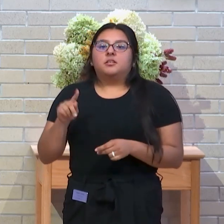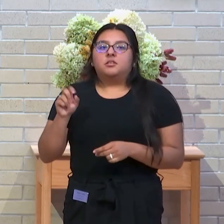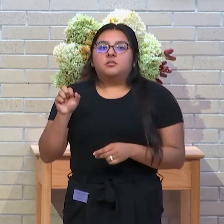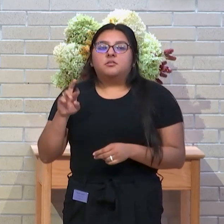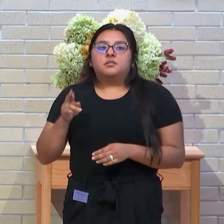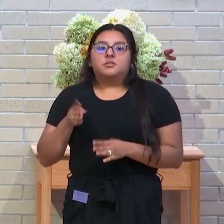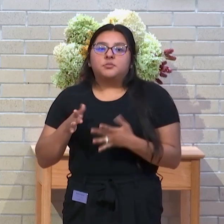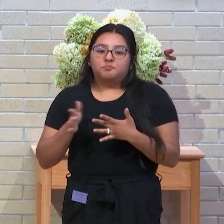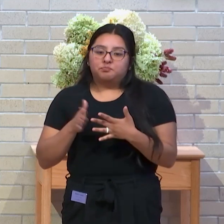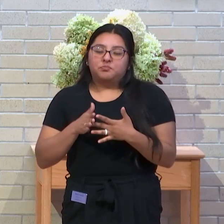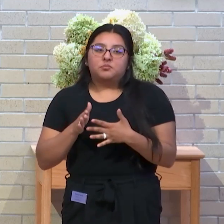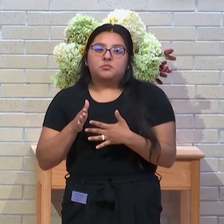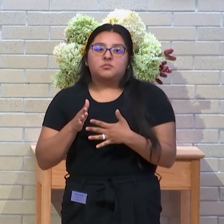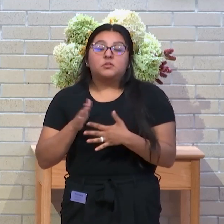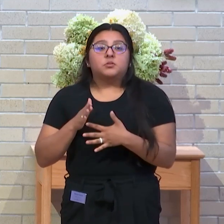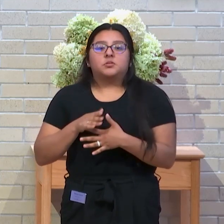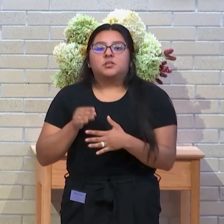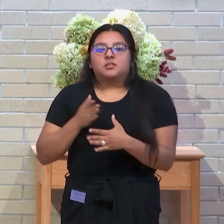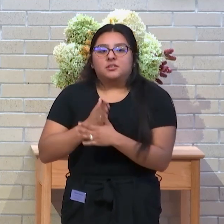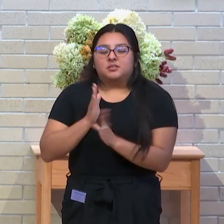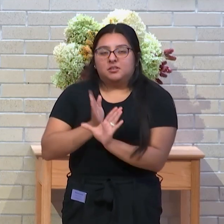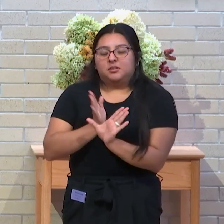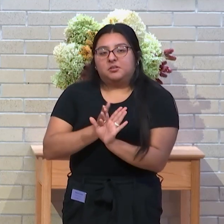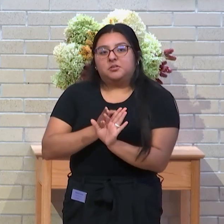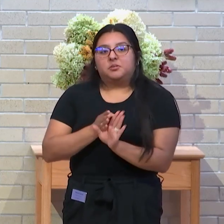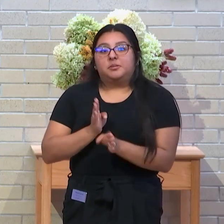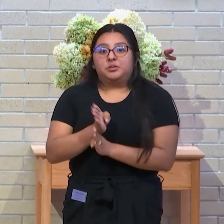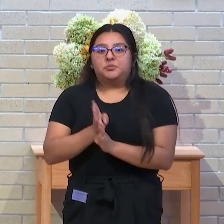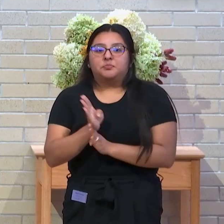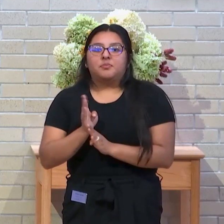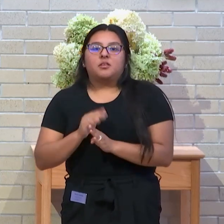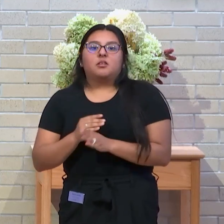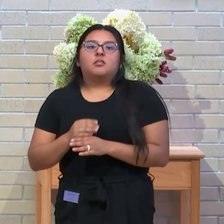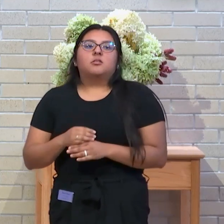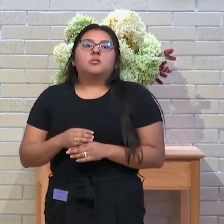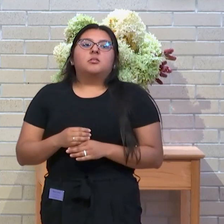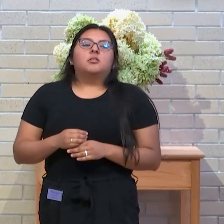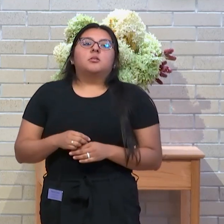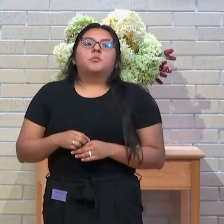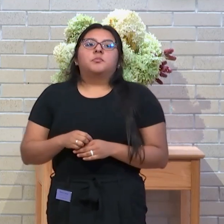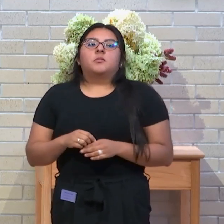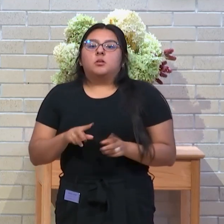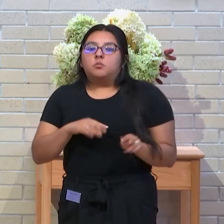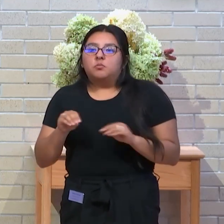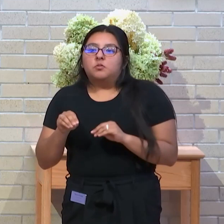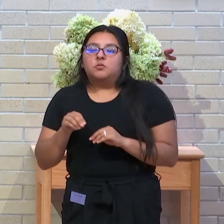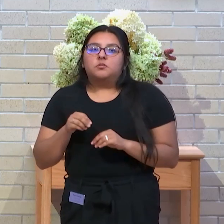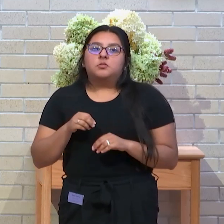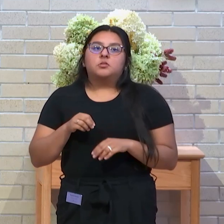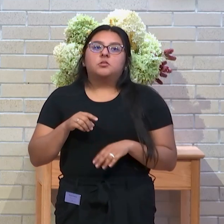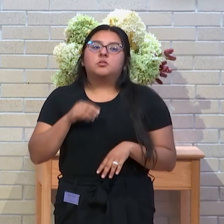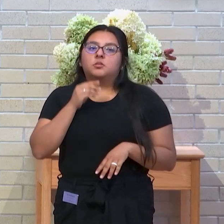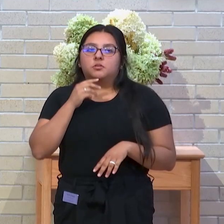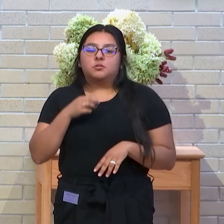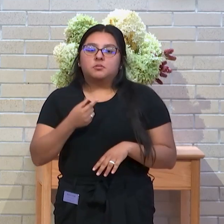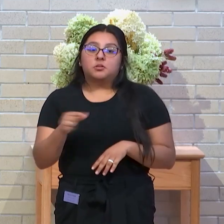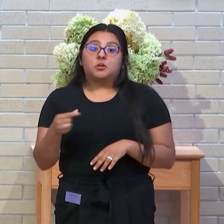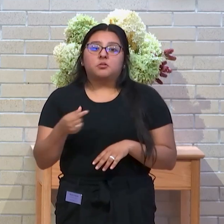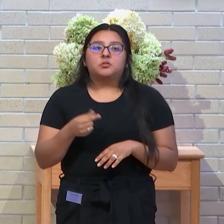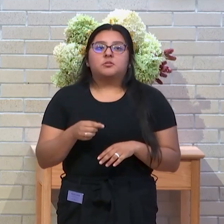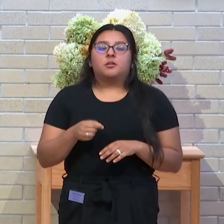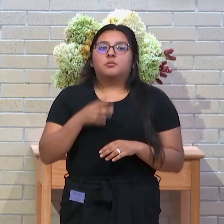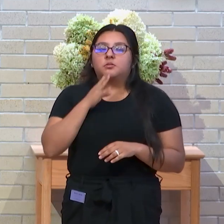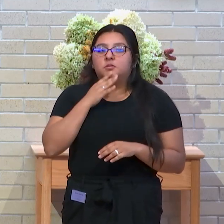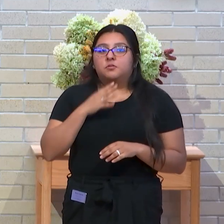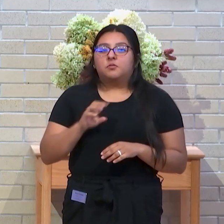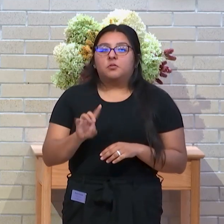major. I was born in Northern California. My family moved to Goshen when I was 4. We later moved to Peru when I was 6,